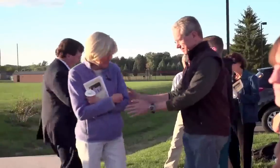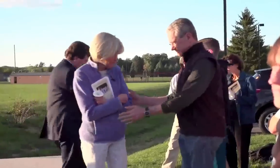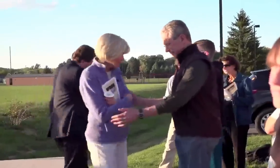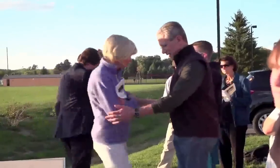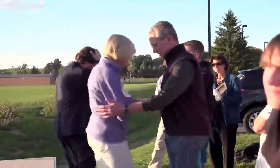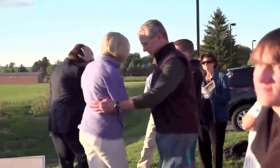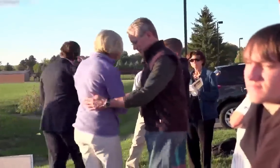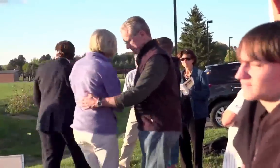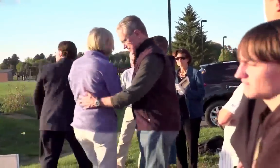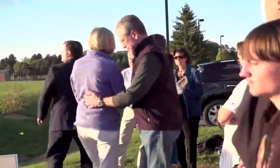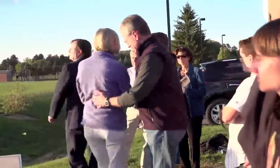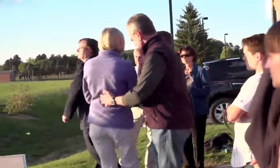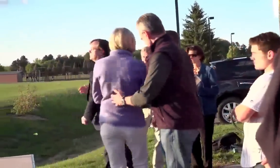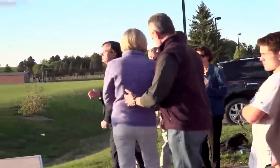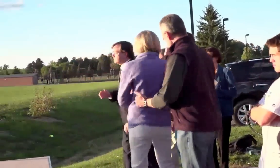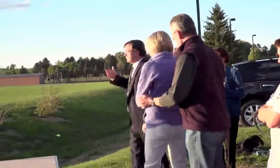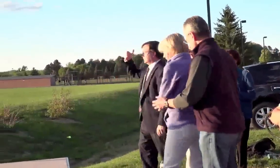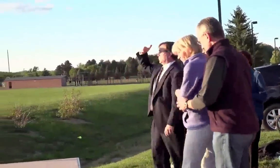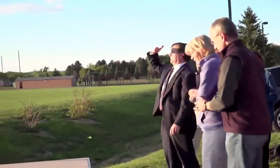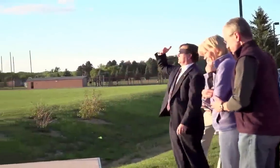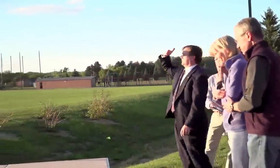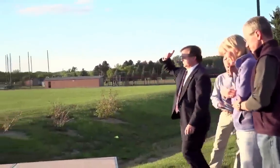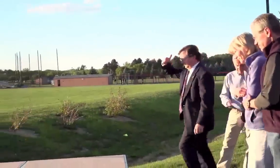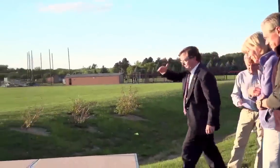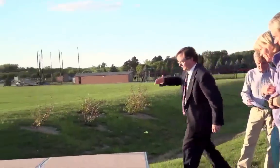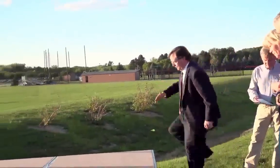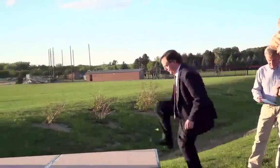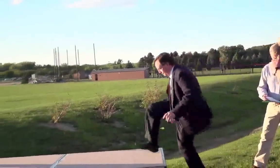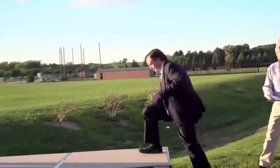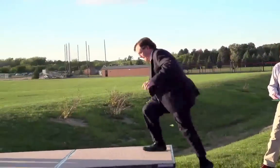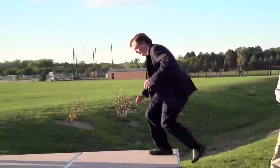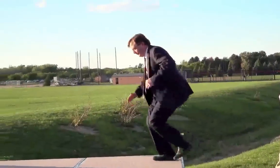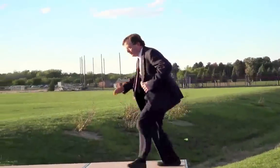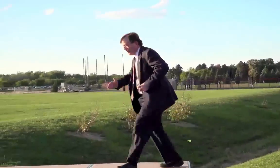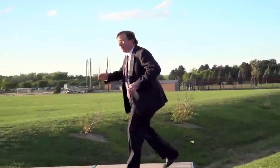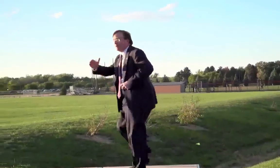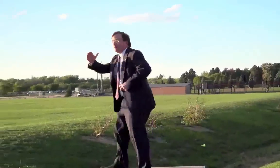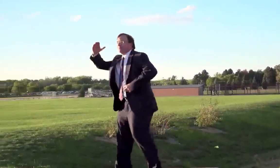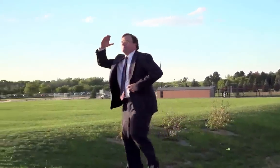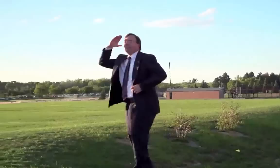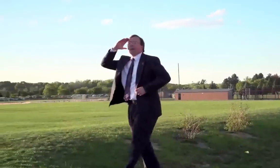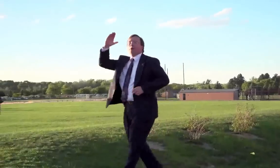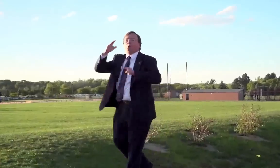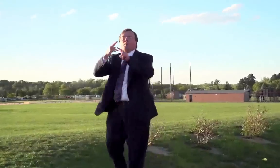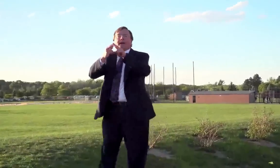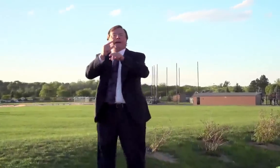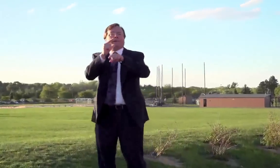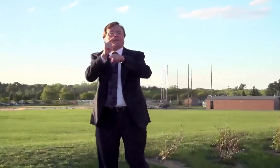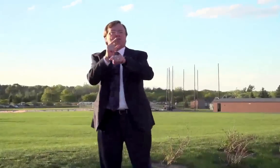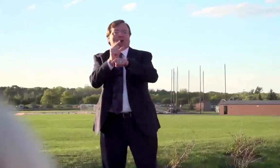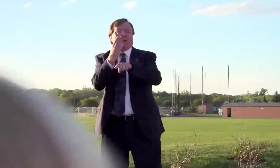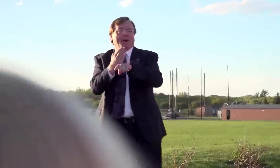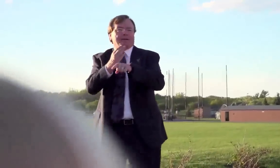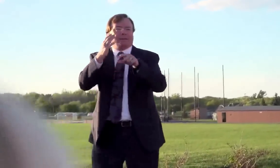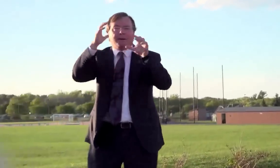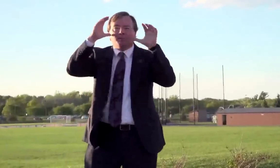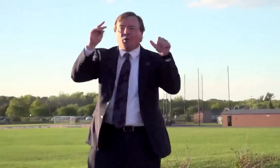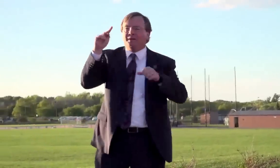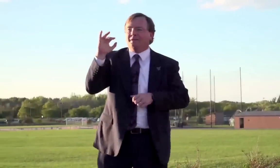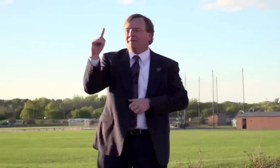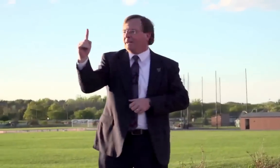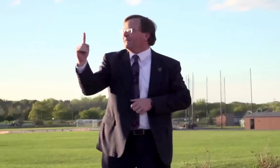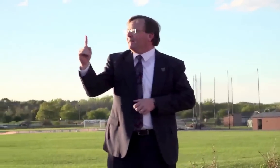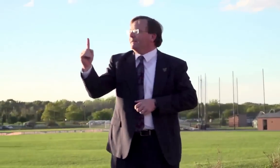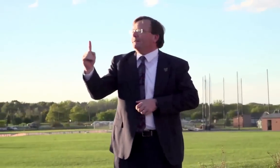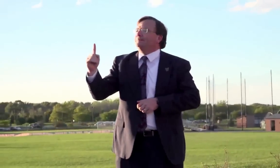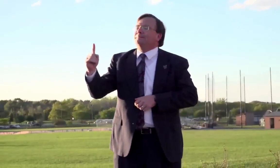community we have and how much of an impact this event has. I want to talk a little bit about the agenda. For the hospital, we're going to have a candlelight. Hi,